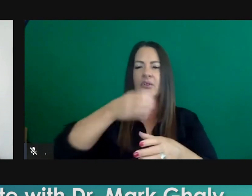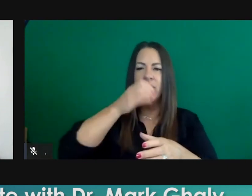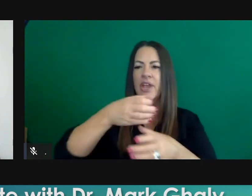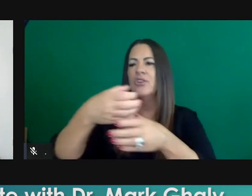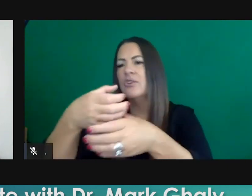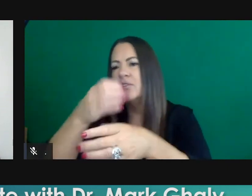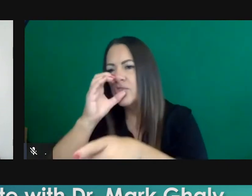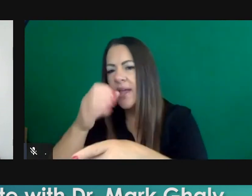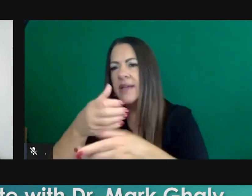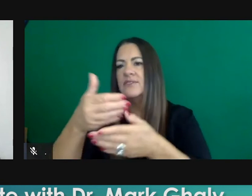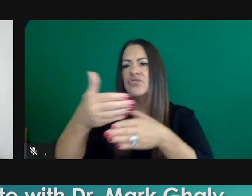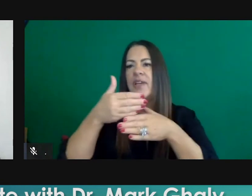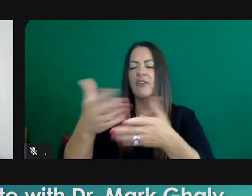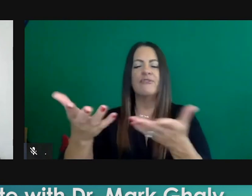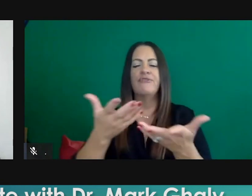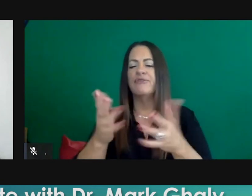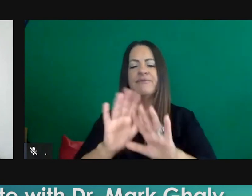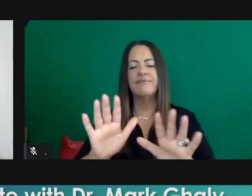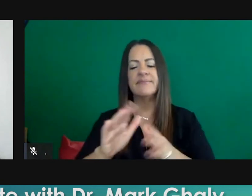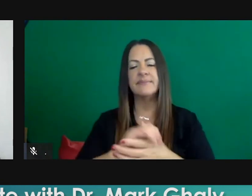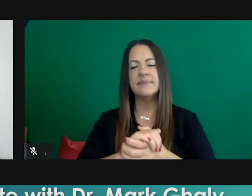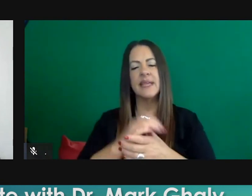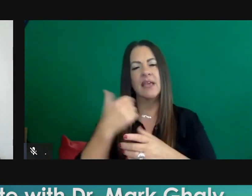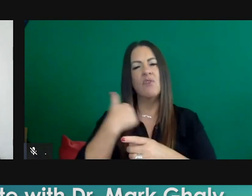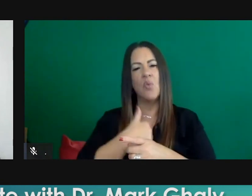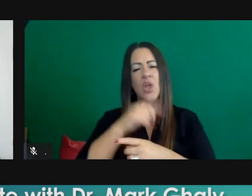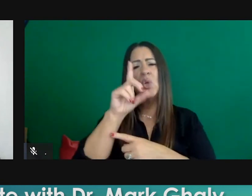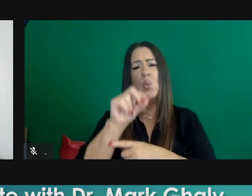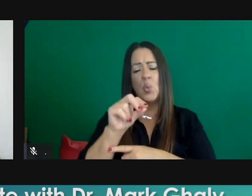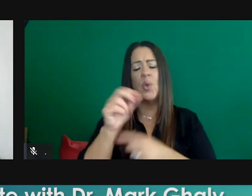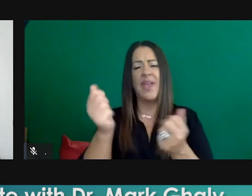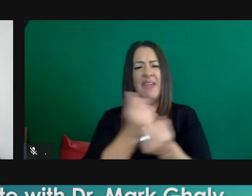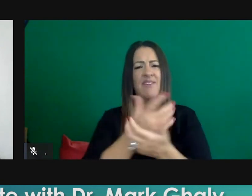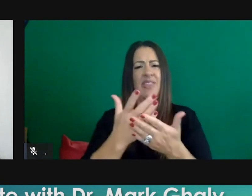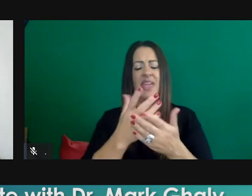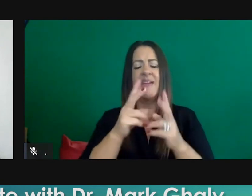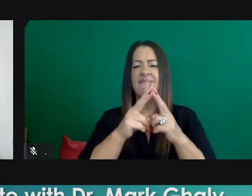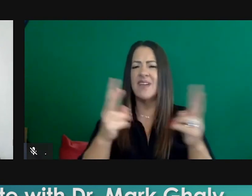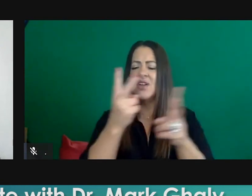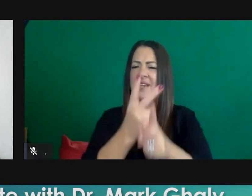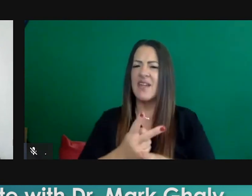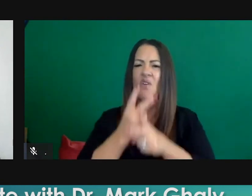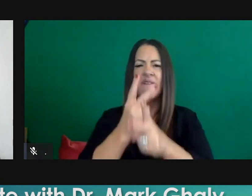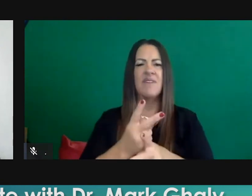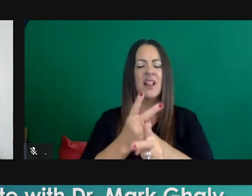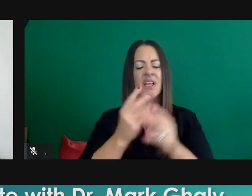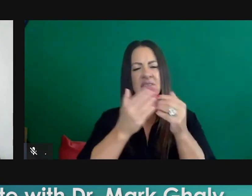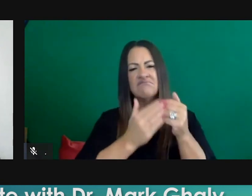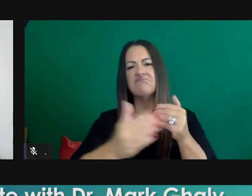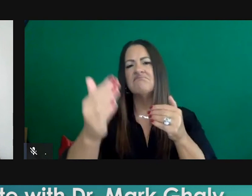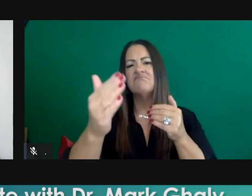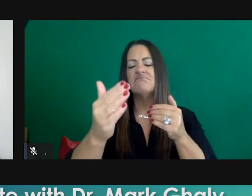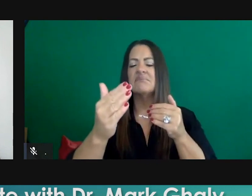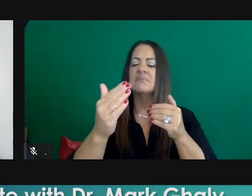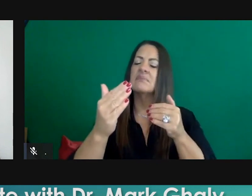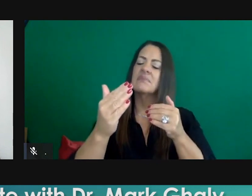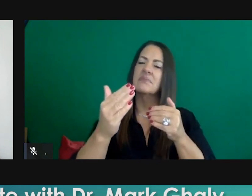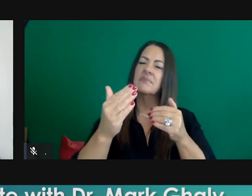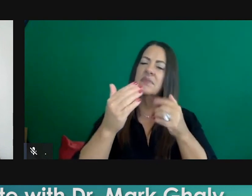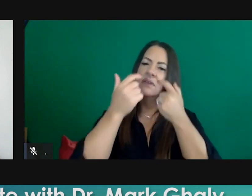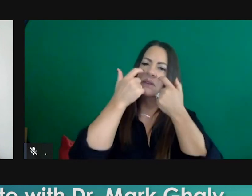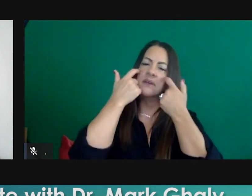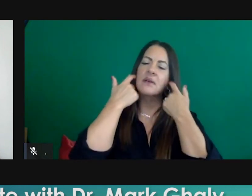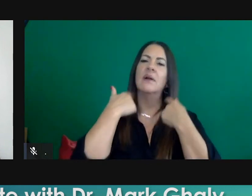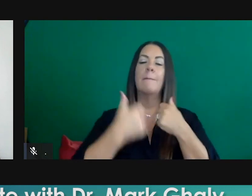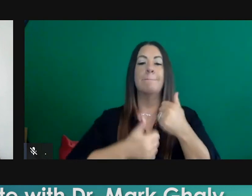those things, I believe that if we do them, and we do them in a high, in a sort of in a high percentage